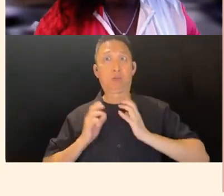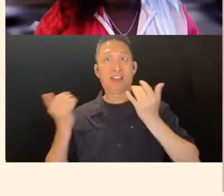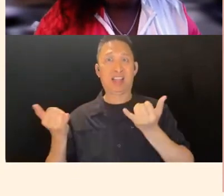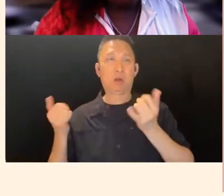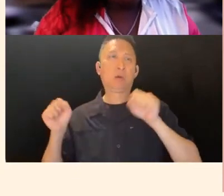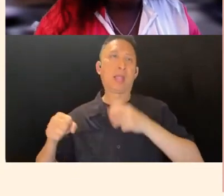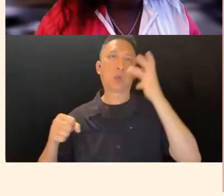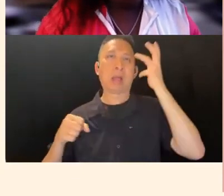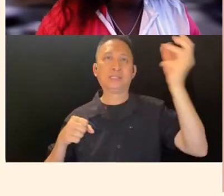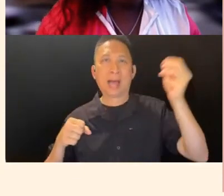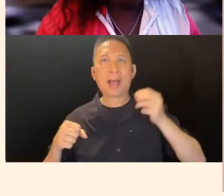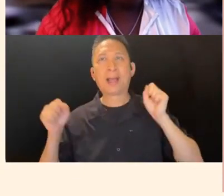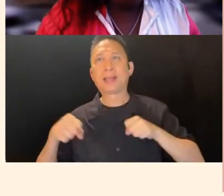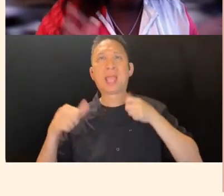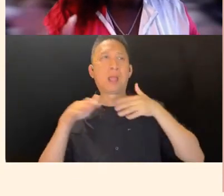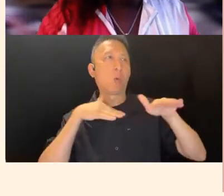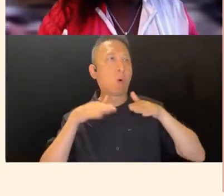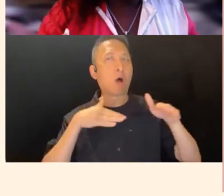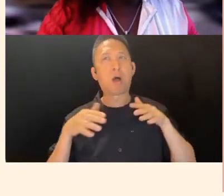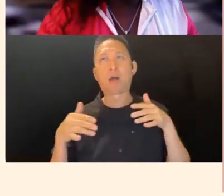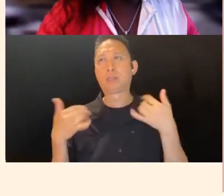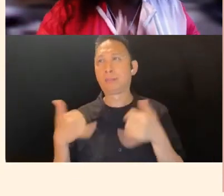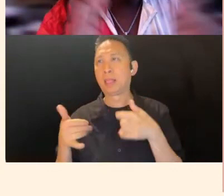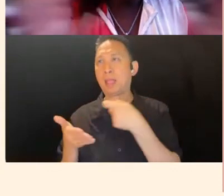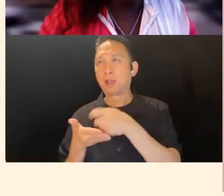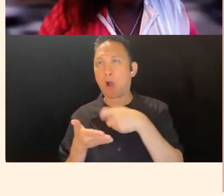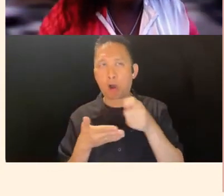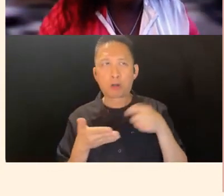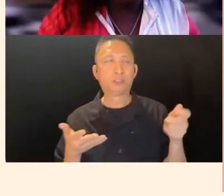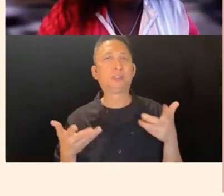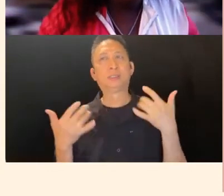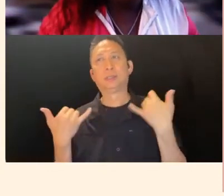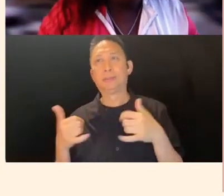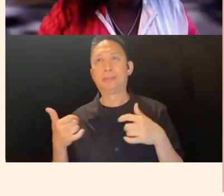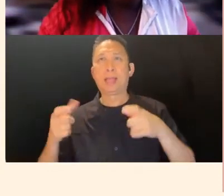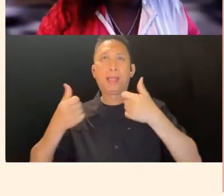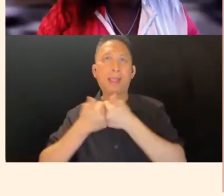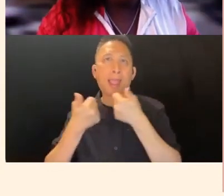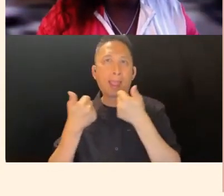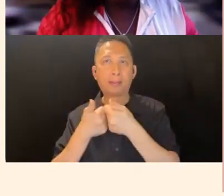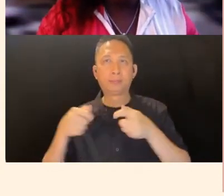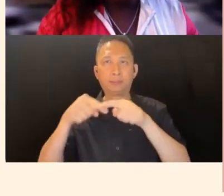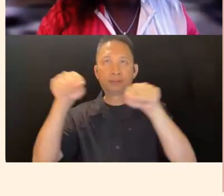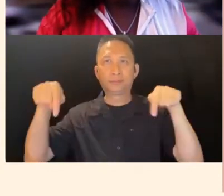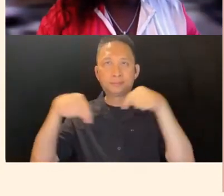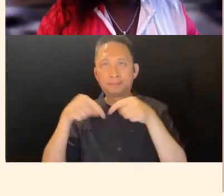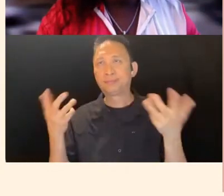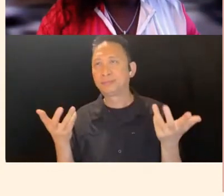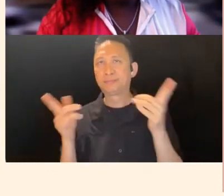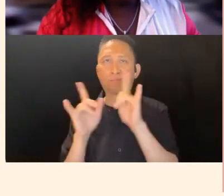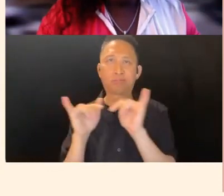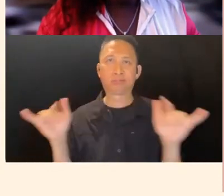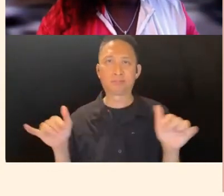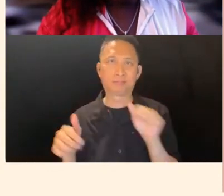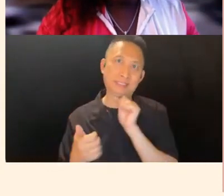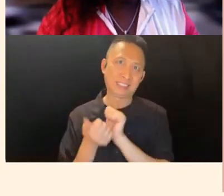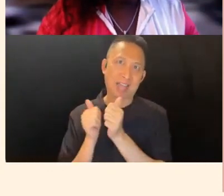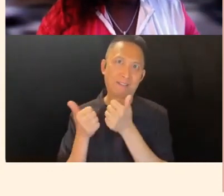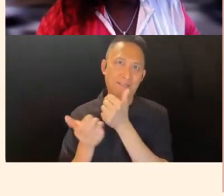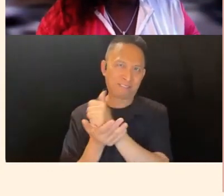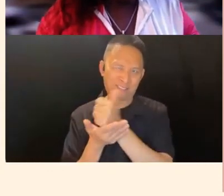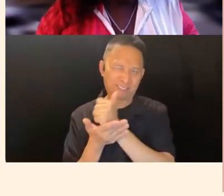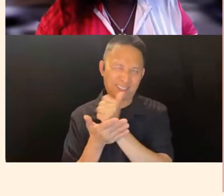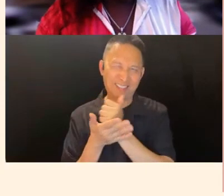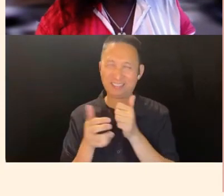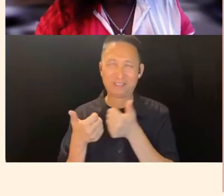play cards. They play well, not video games, board games and card games and things like that. So we haven't